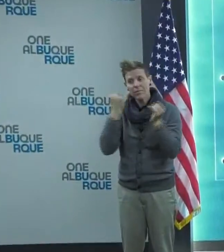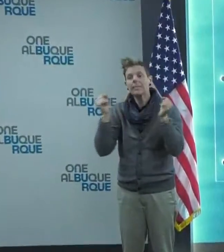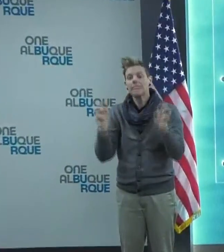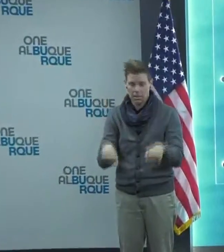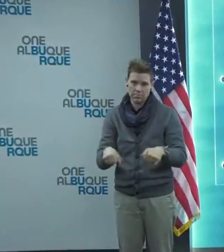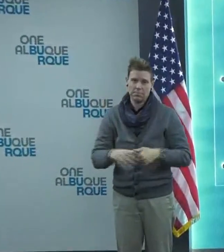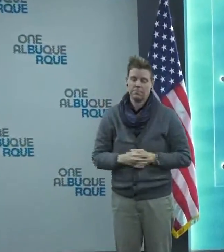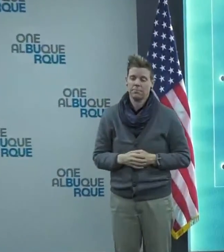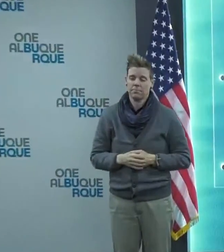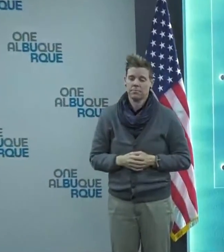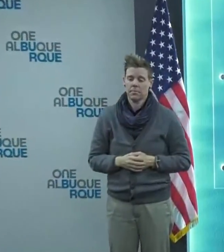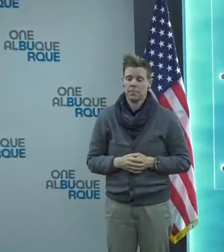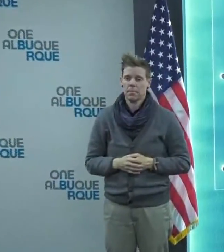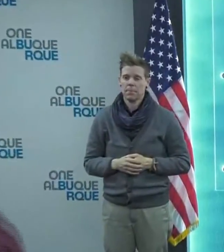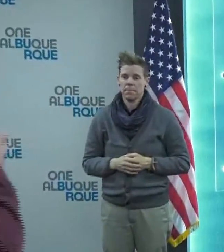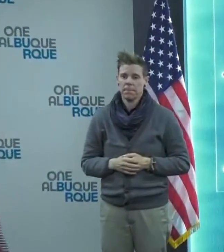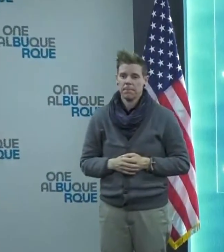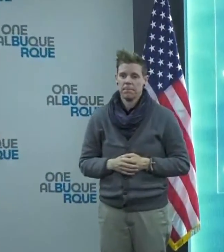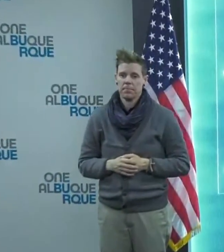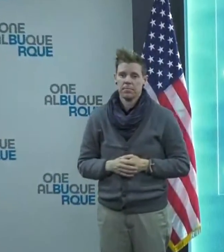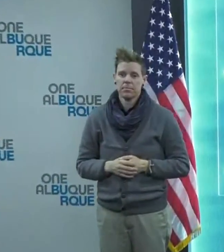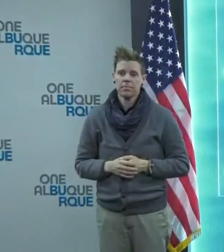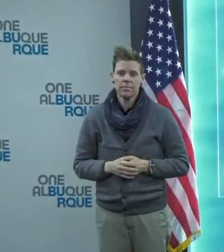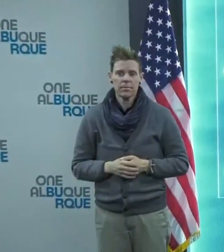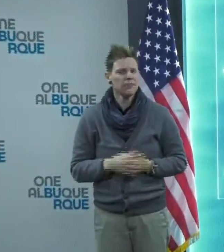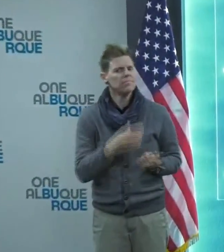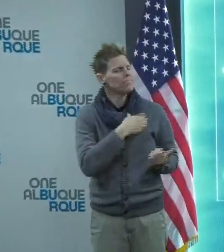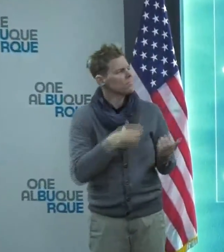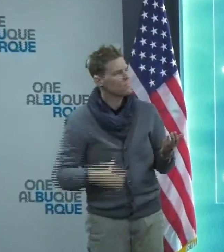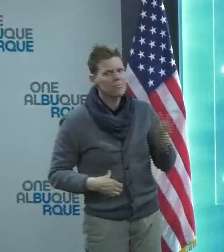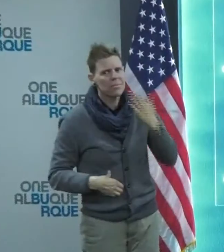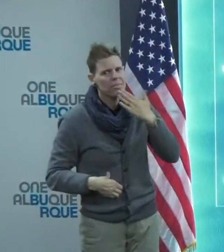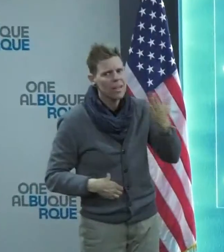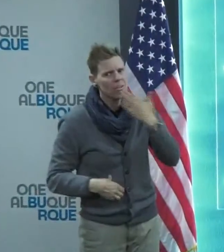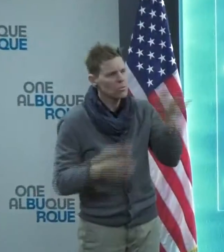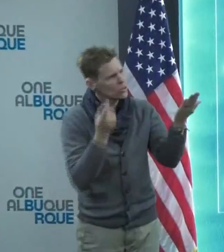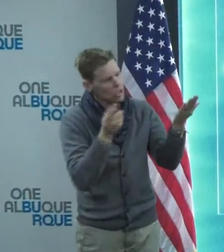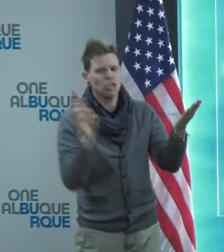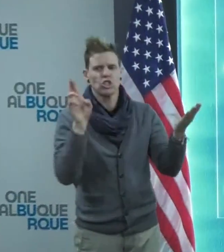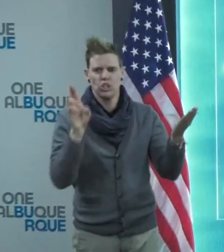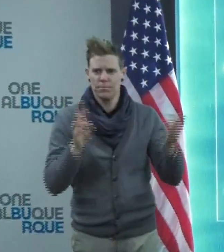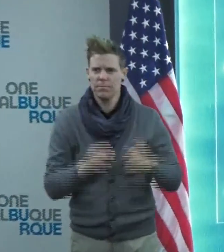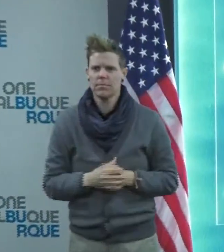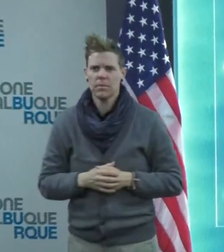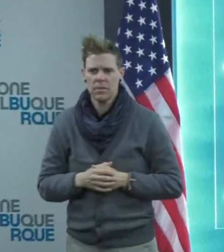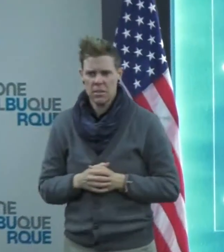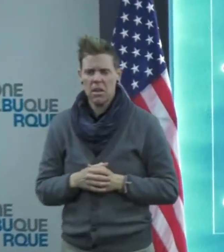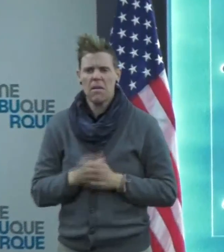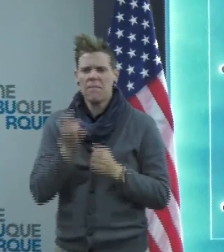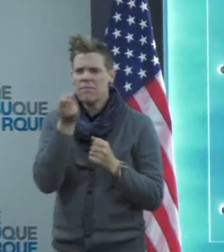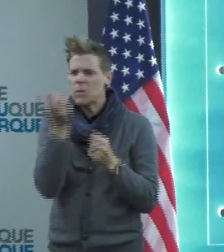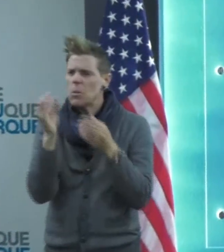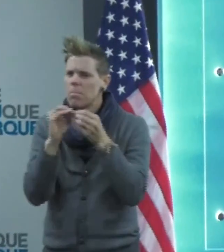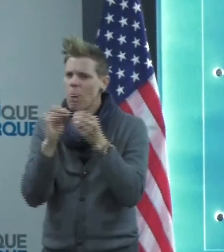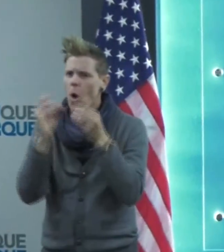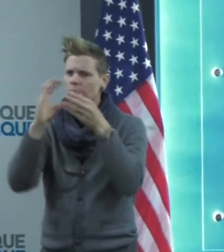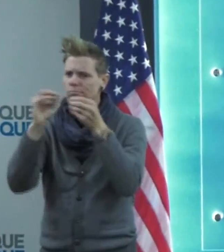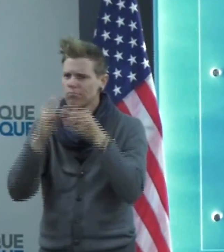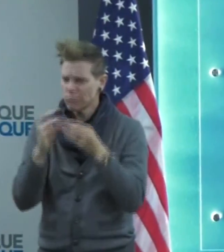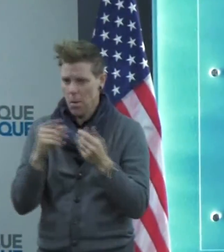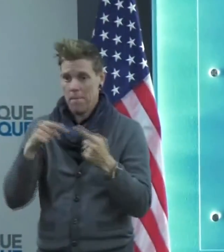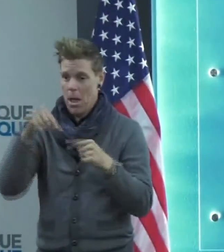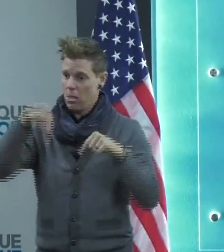Thanks so much, Dr. DeMena. And a couple of things on this report. As he